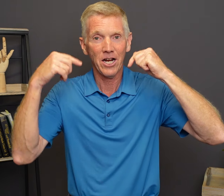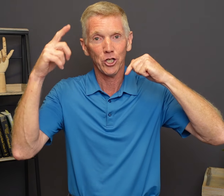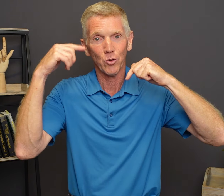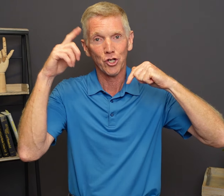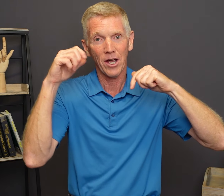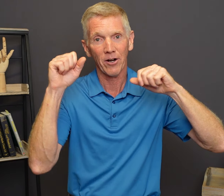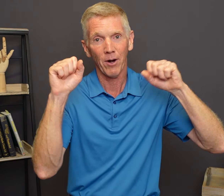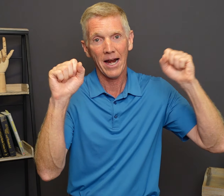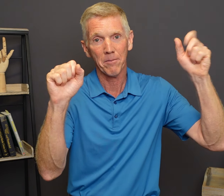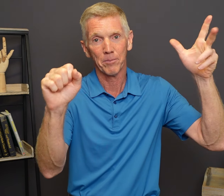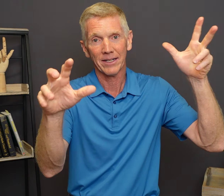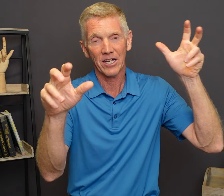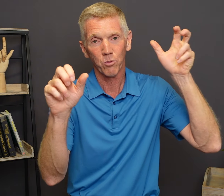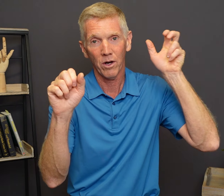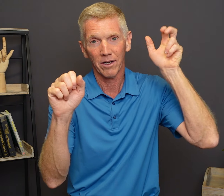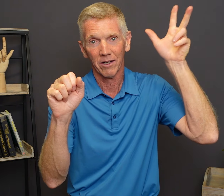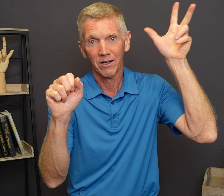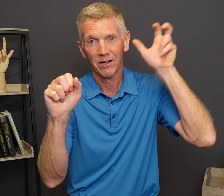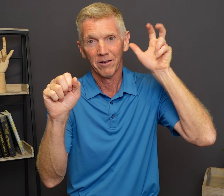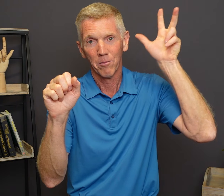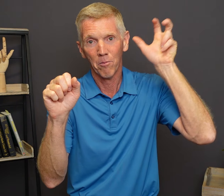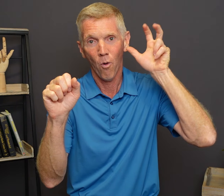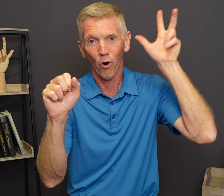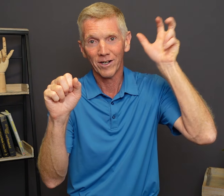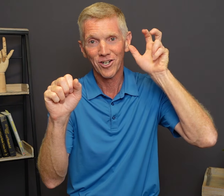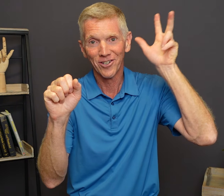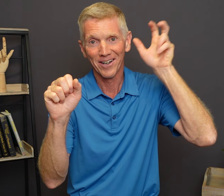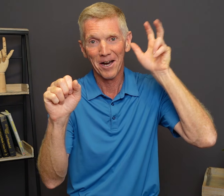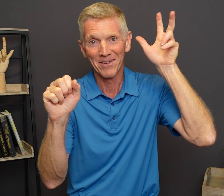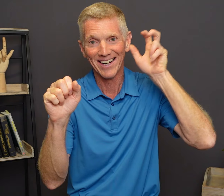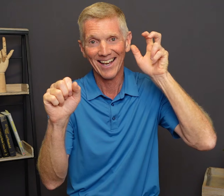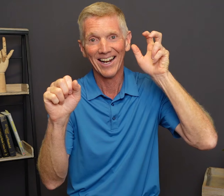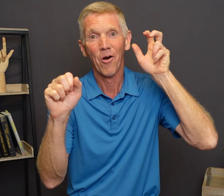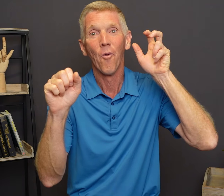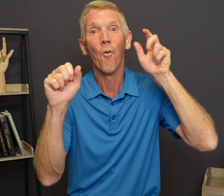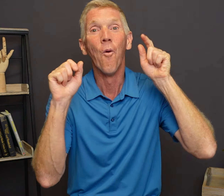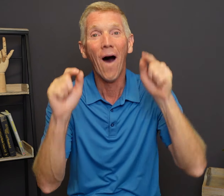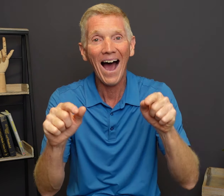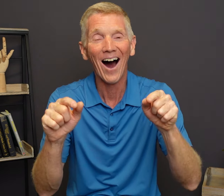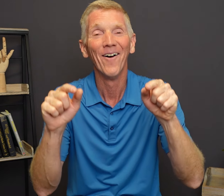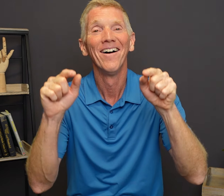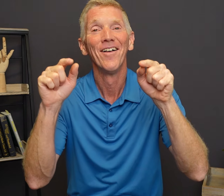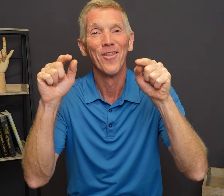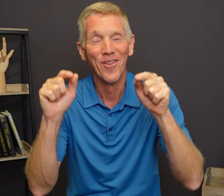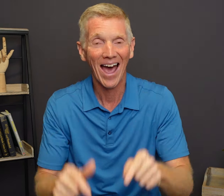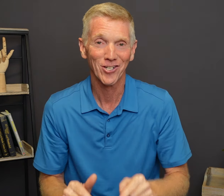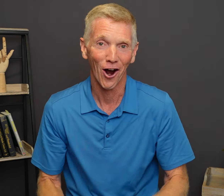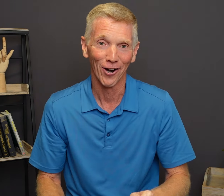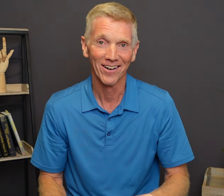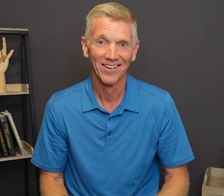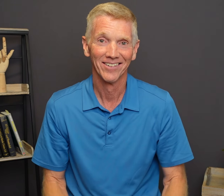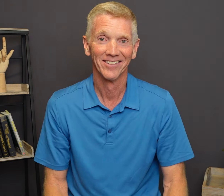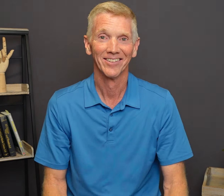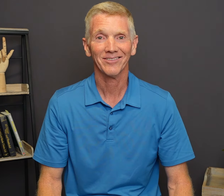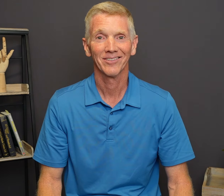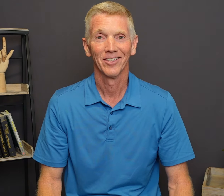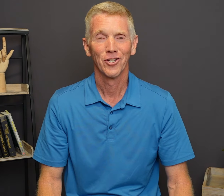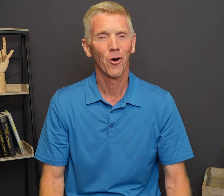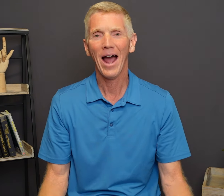you generate, but guess what? More is still coming in. Wow, that's hard. So how do you get